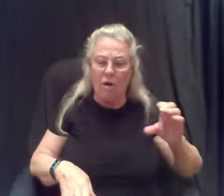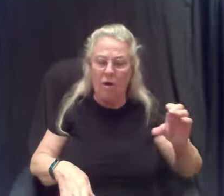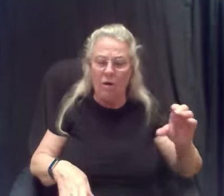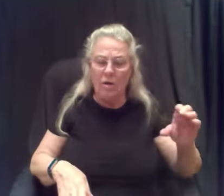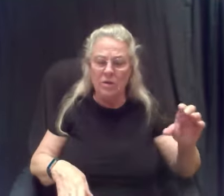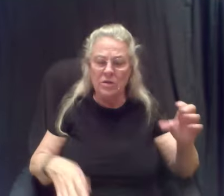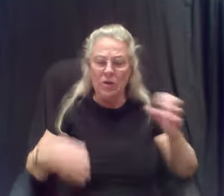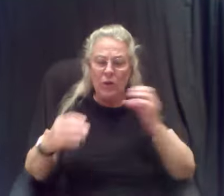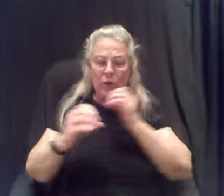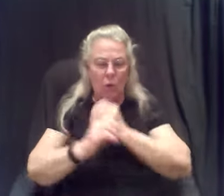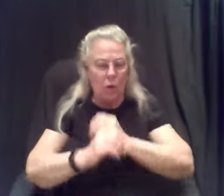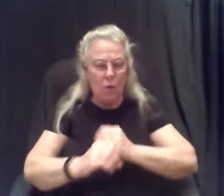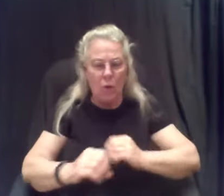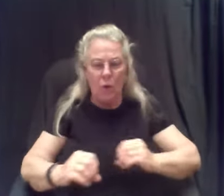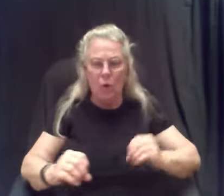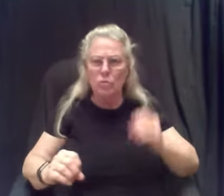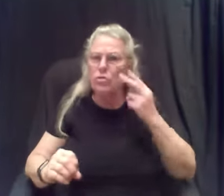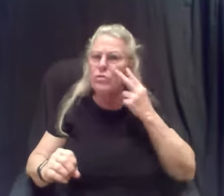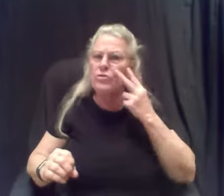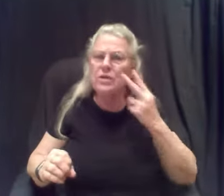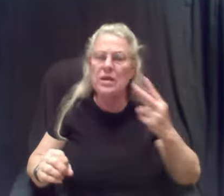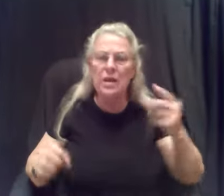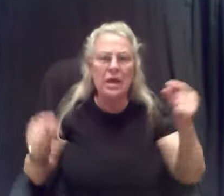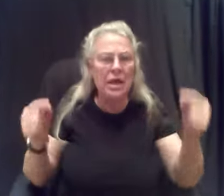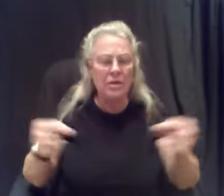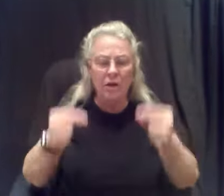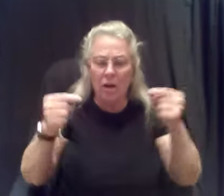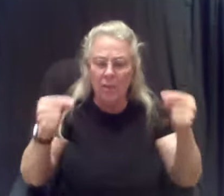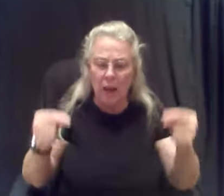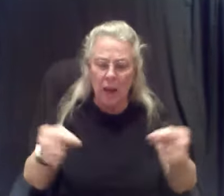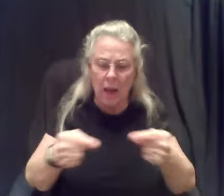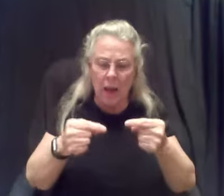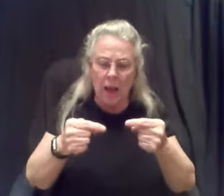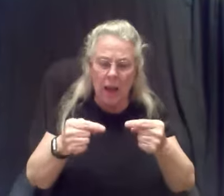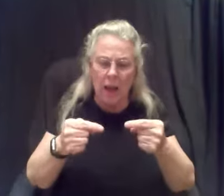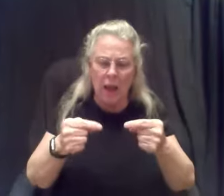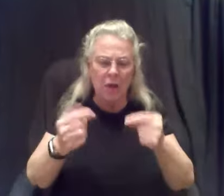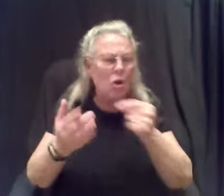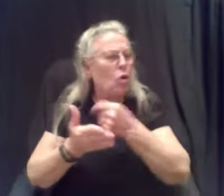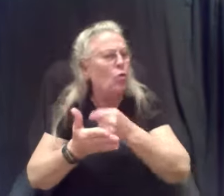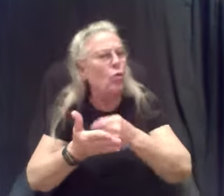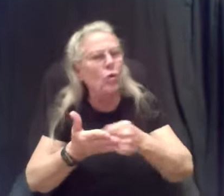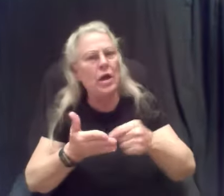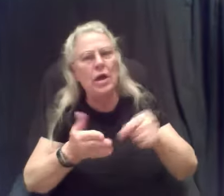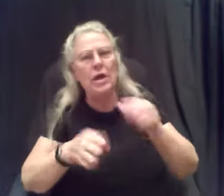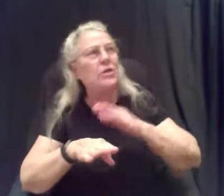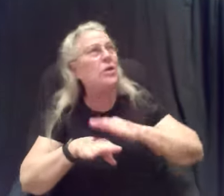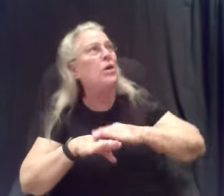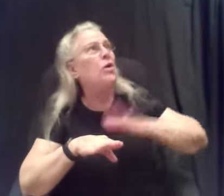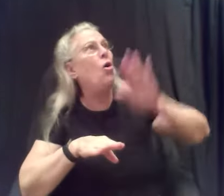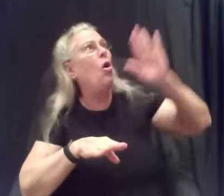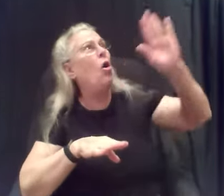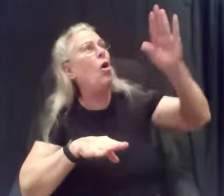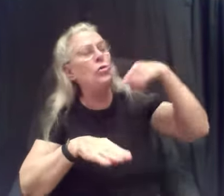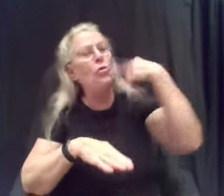Oh, to see the pain written on your